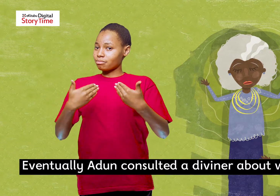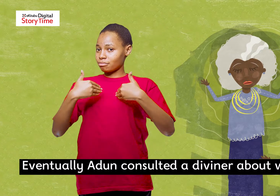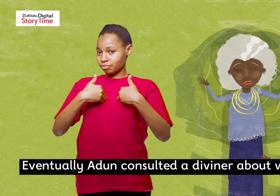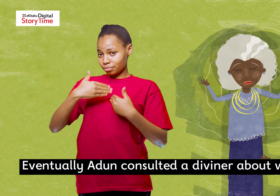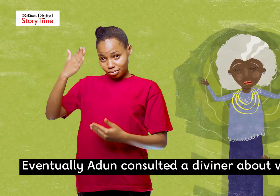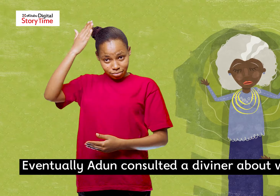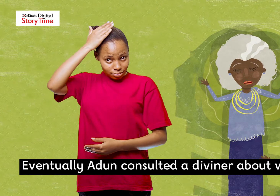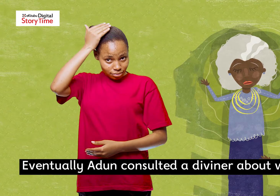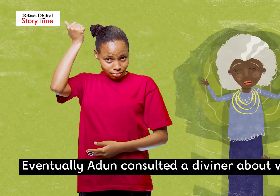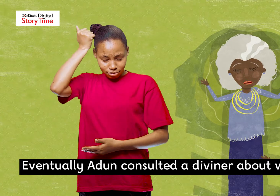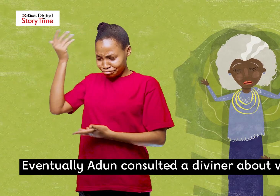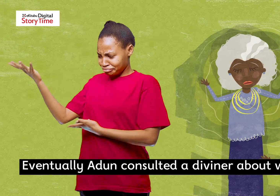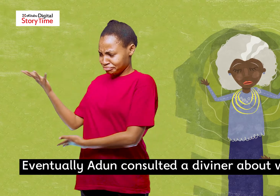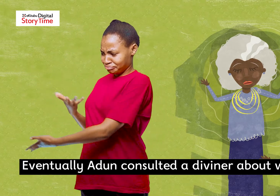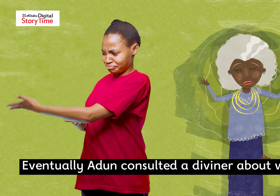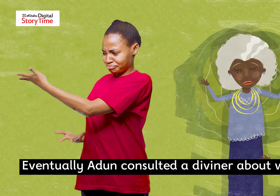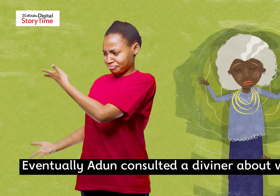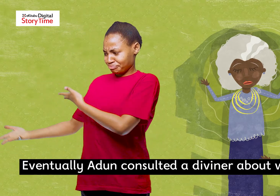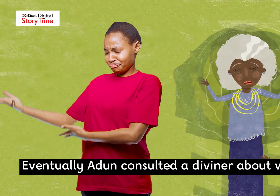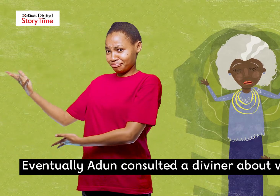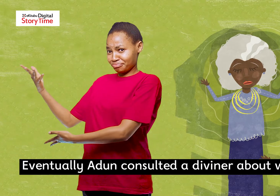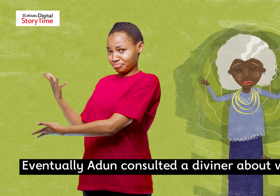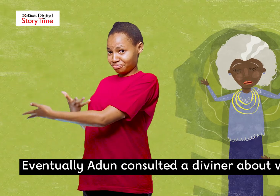Eventually, Adon consulted a diviner about what to do.